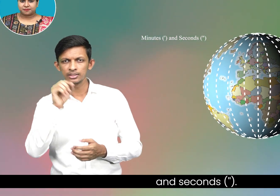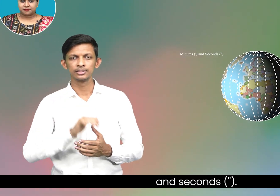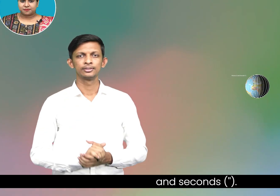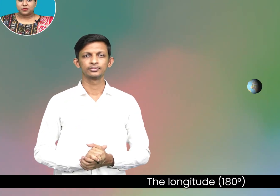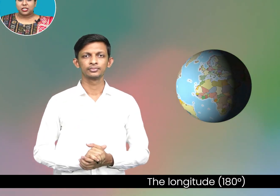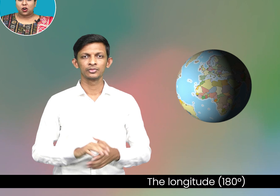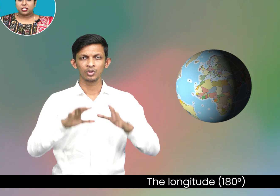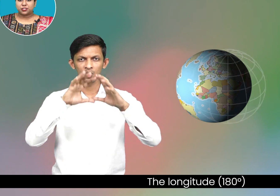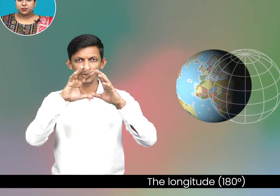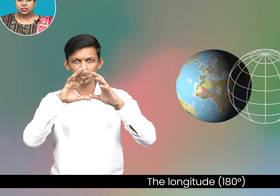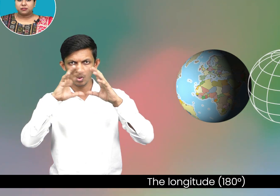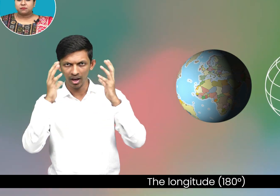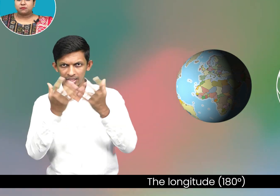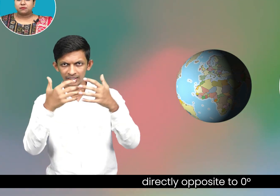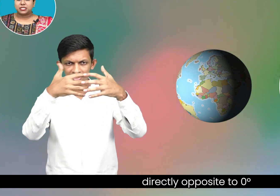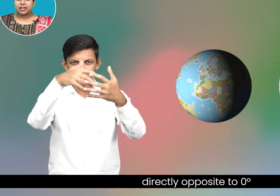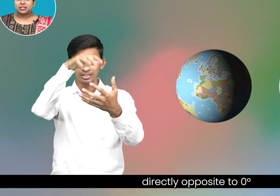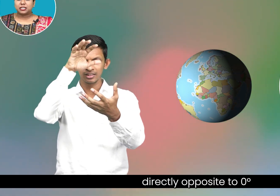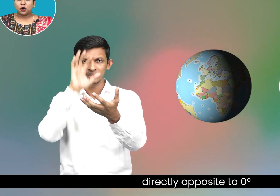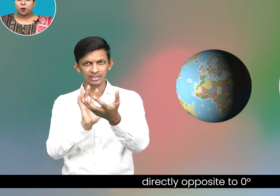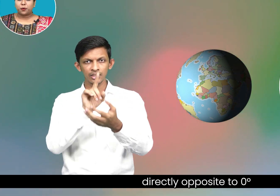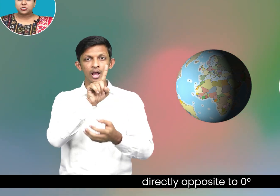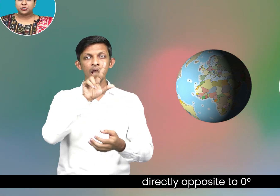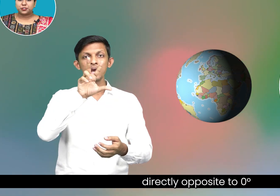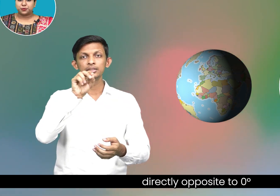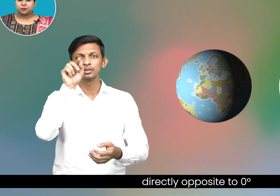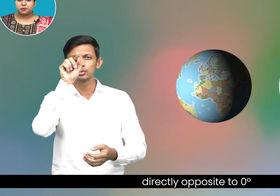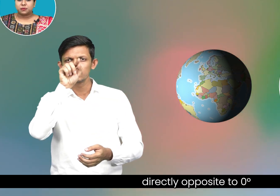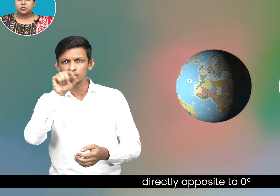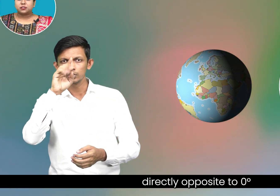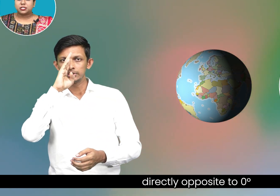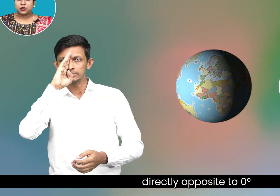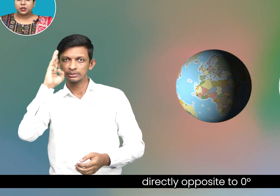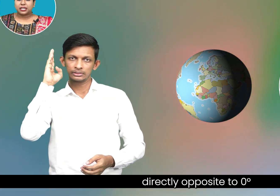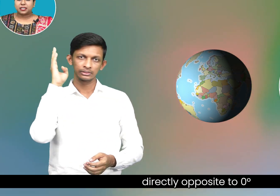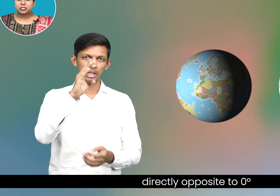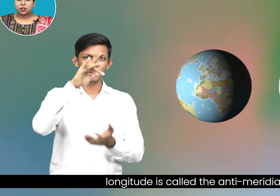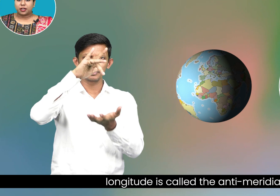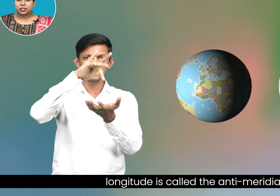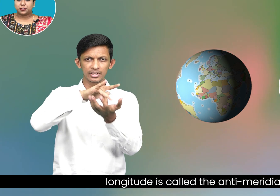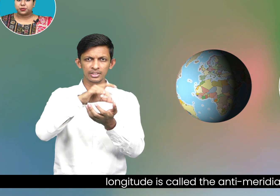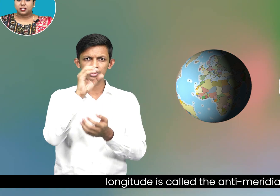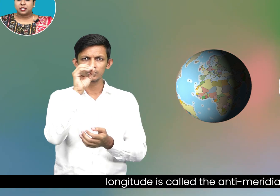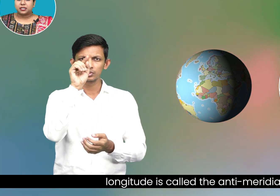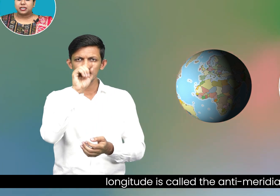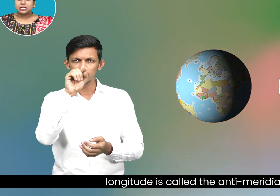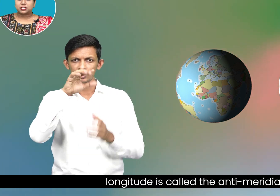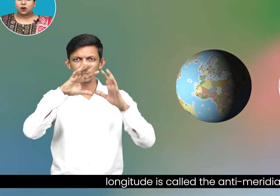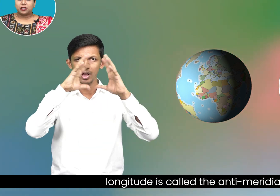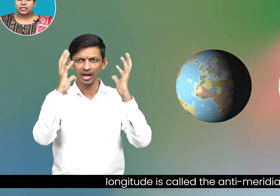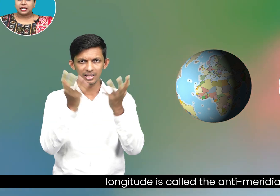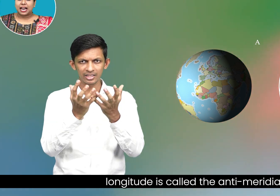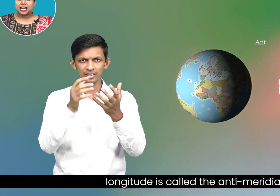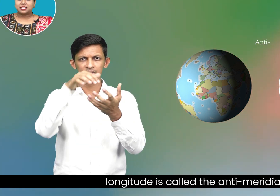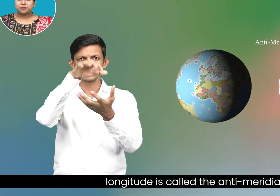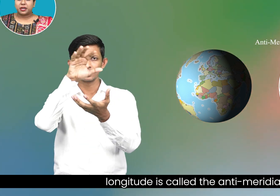The longitude directly opposite to 0 degrees longitudes is